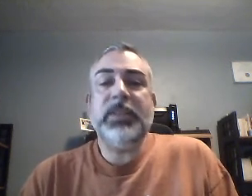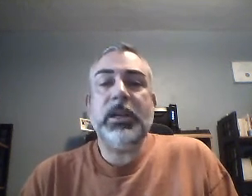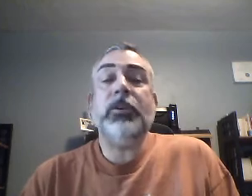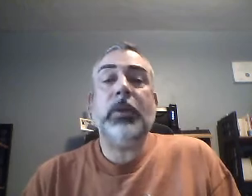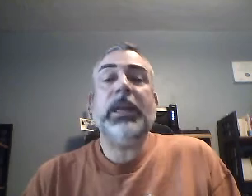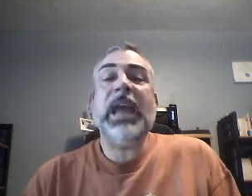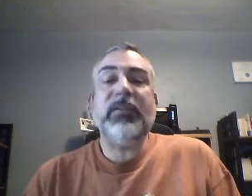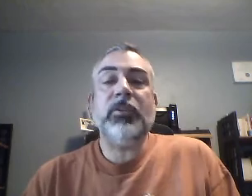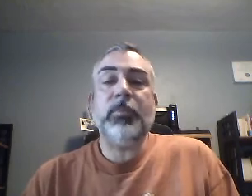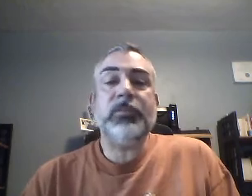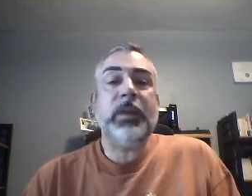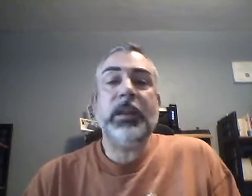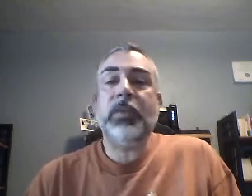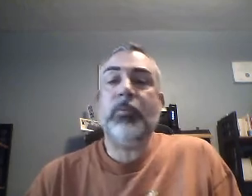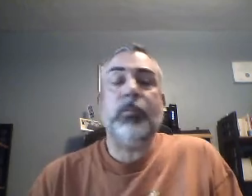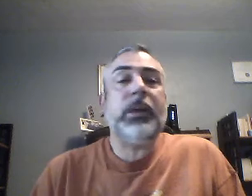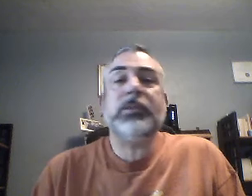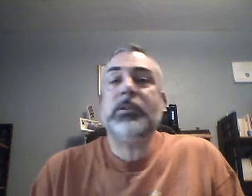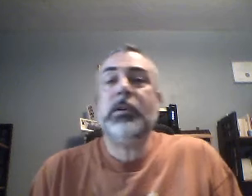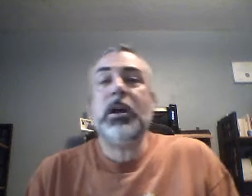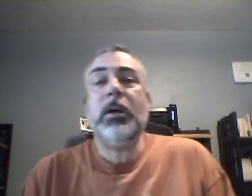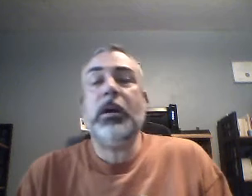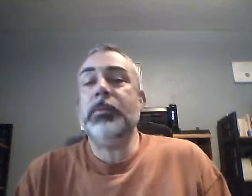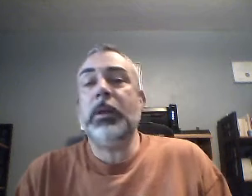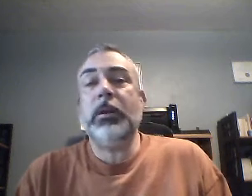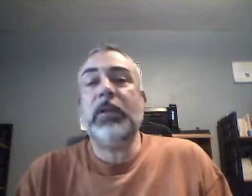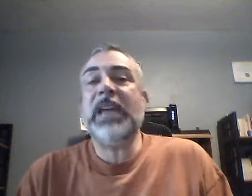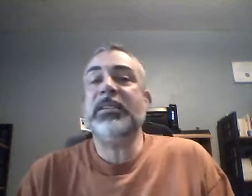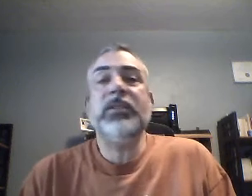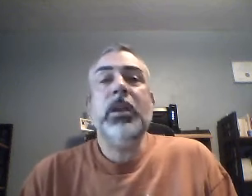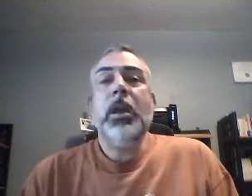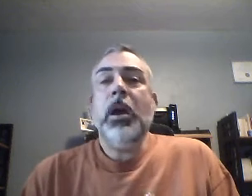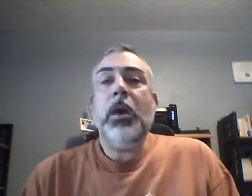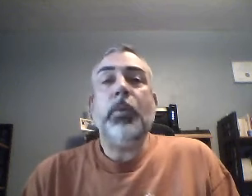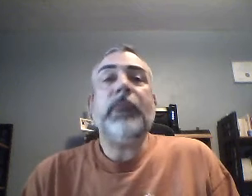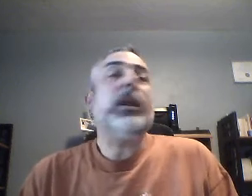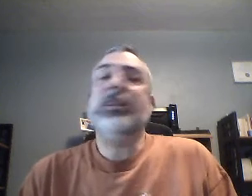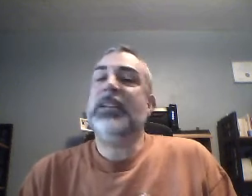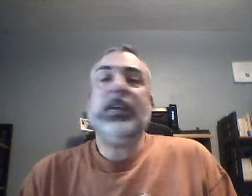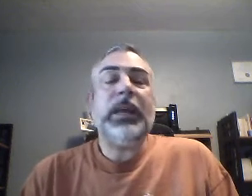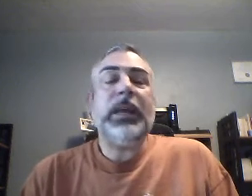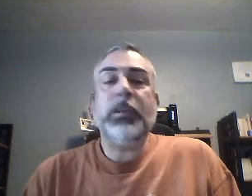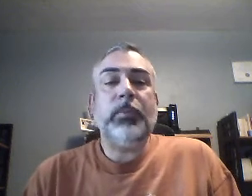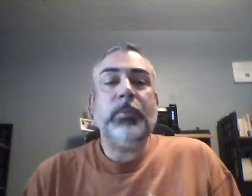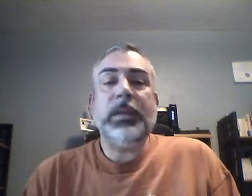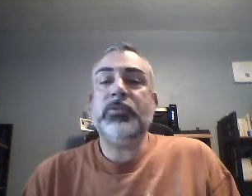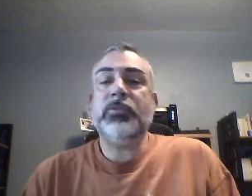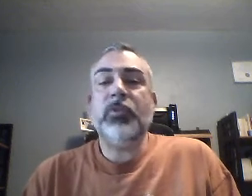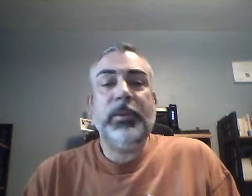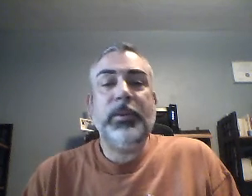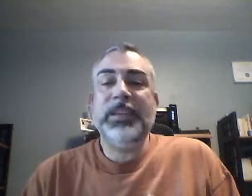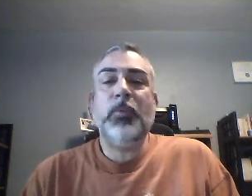1969, during and after the police raid, they threw bricks, like glasses, whatever they can get their hands on at the police, drove the police